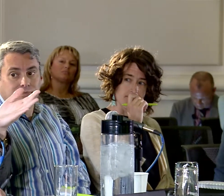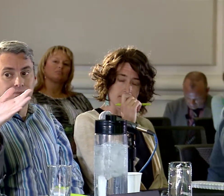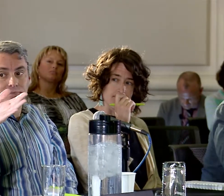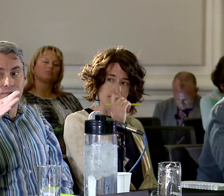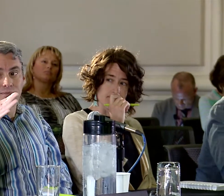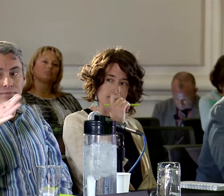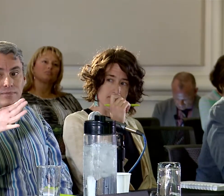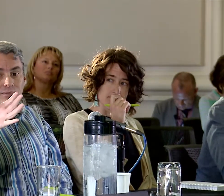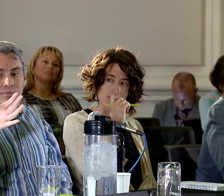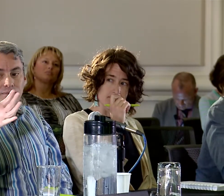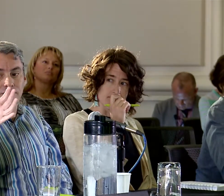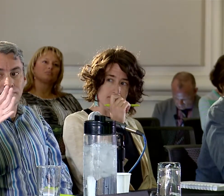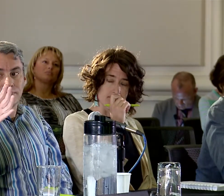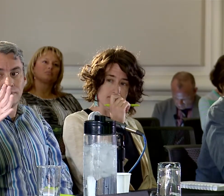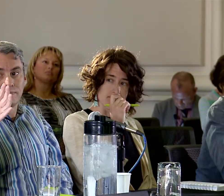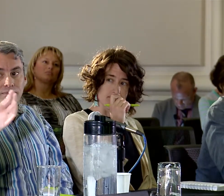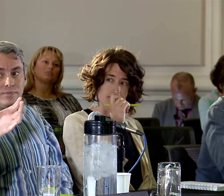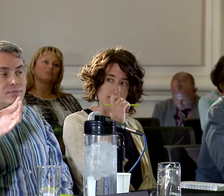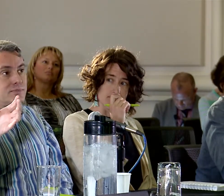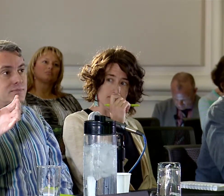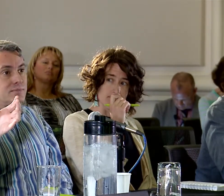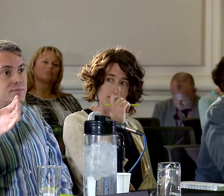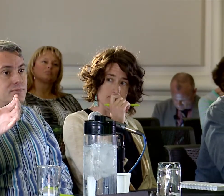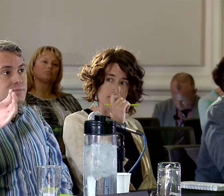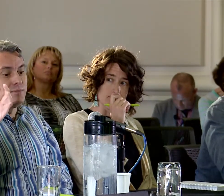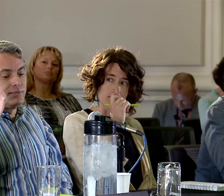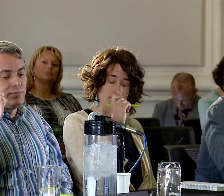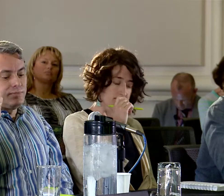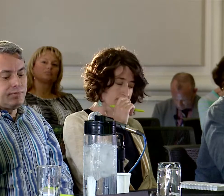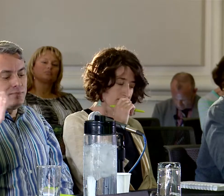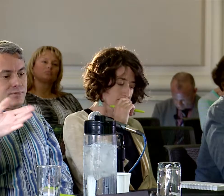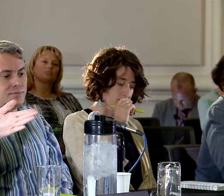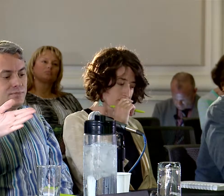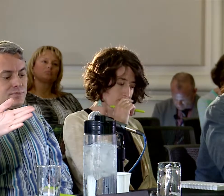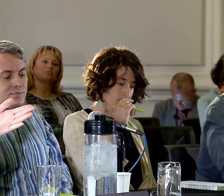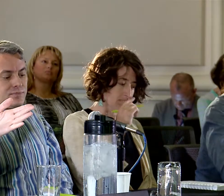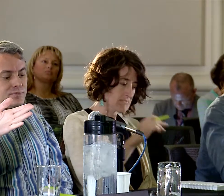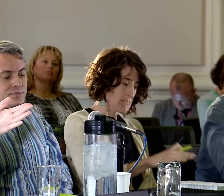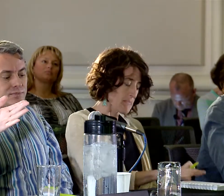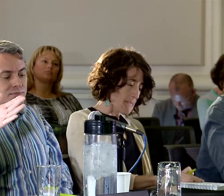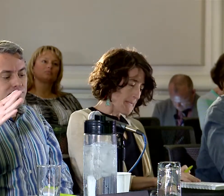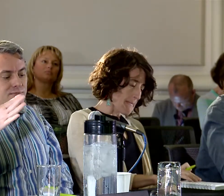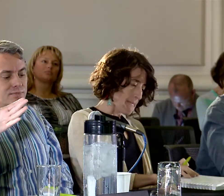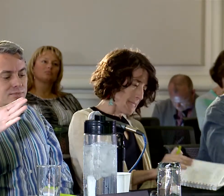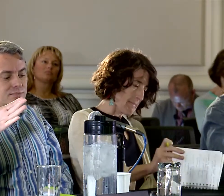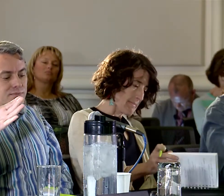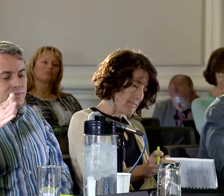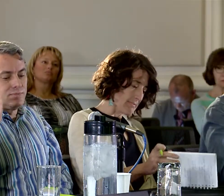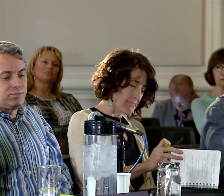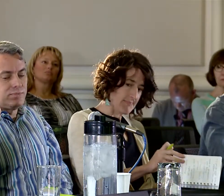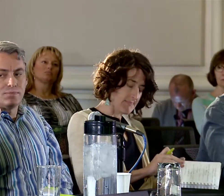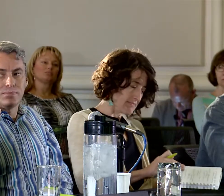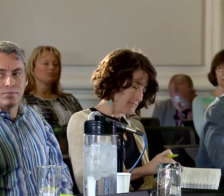about what type of management is required, how much time commitment there is there, and as you scale, one hopes, what does it mean in